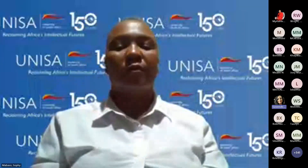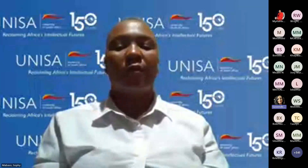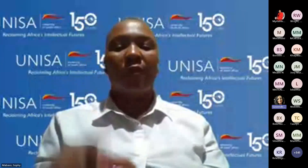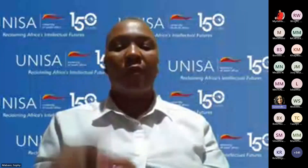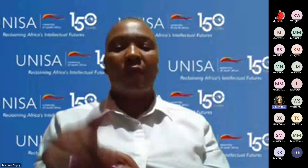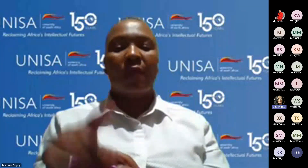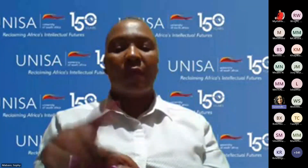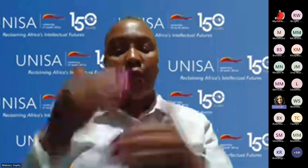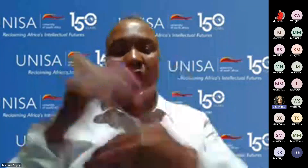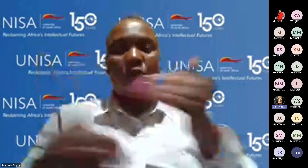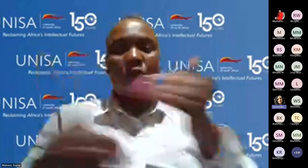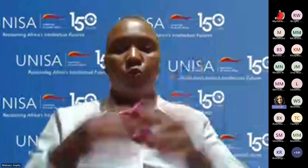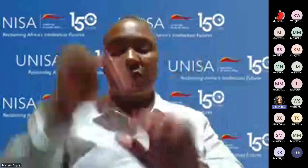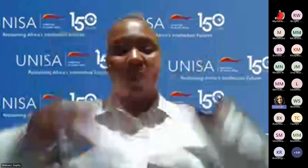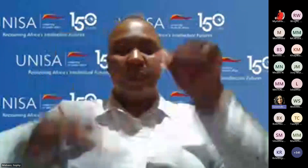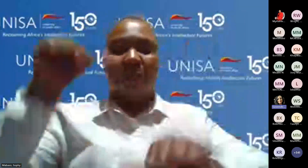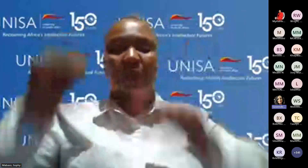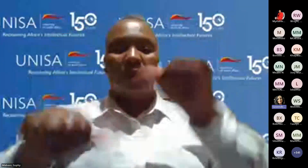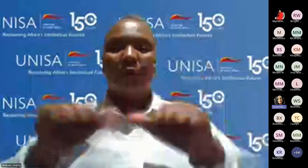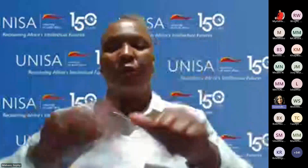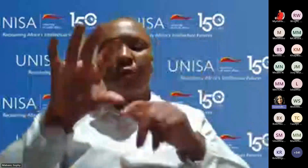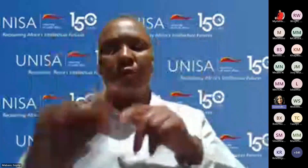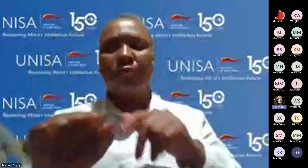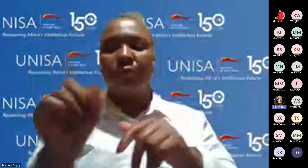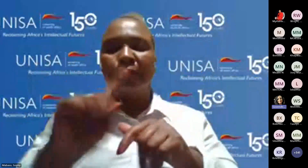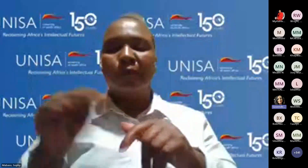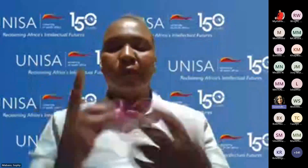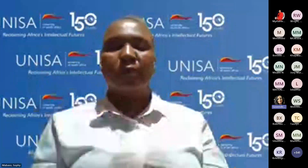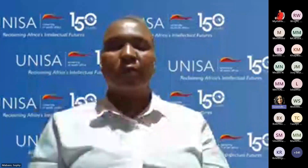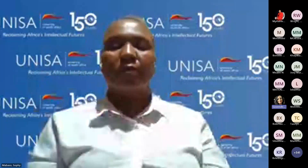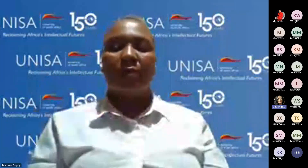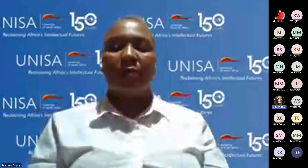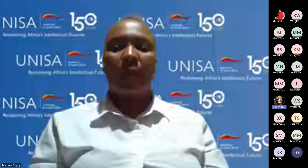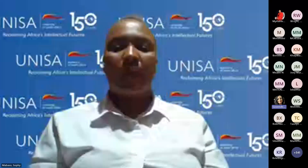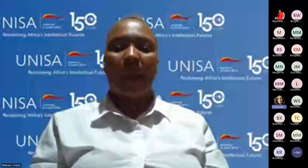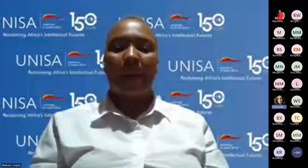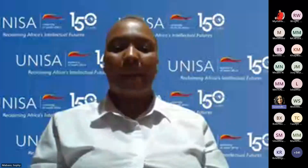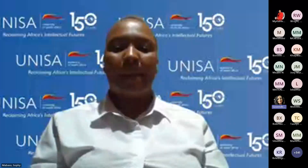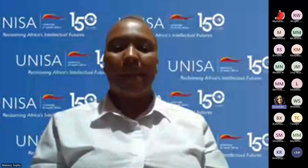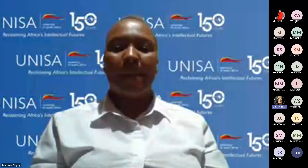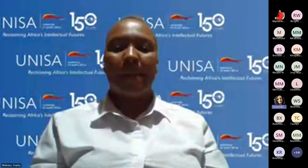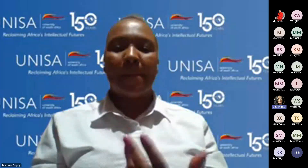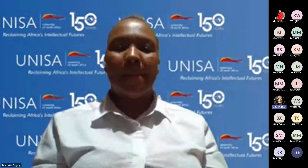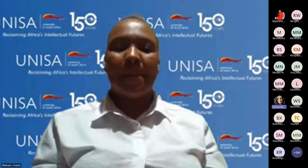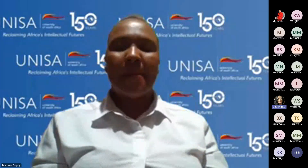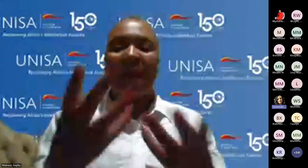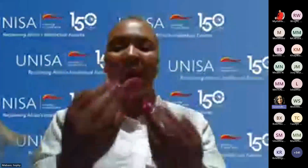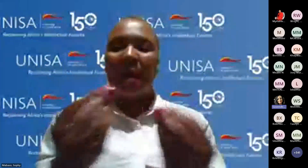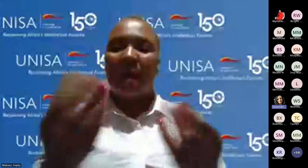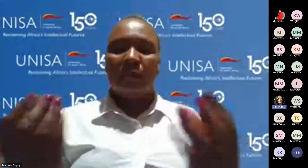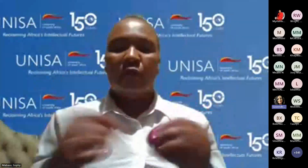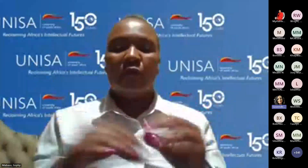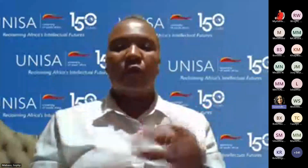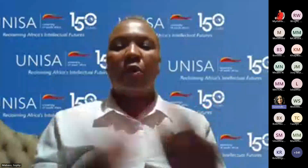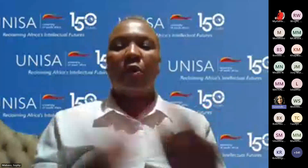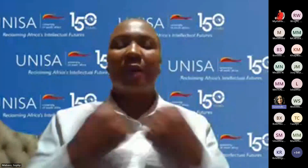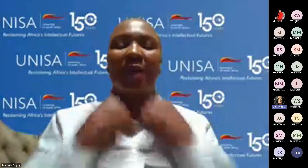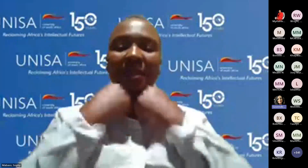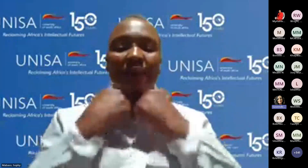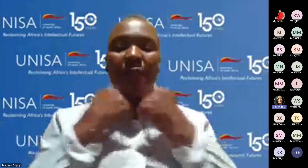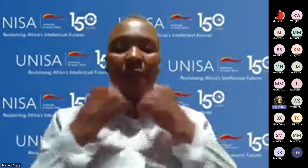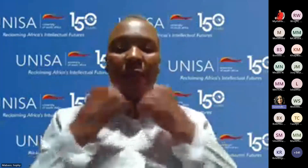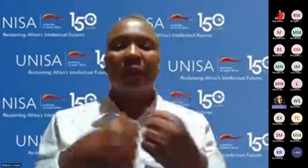continuous assessment, you'll find that there are a number of assignments that are going to be